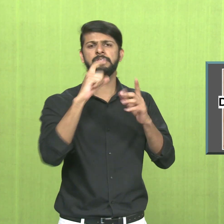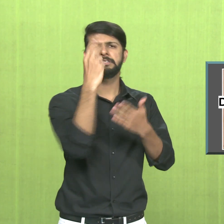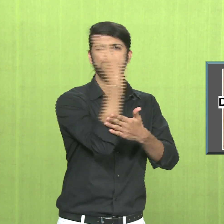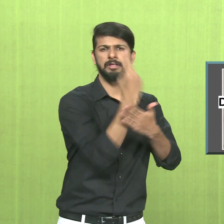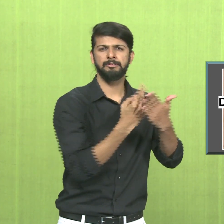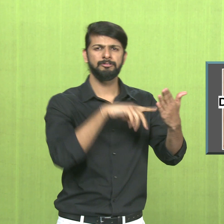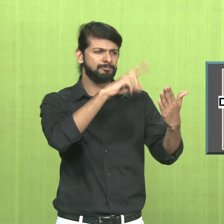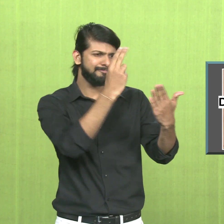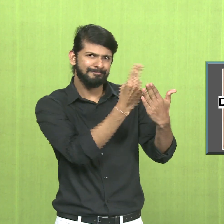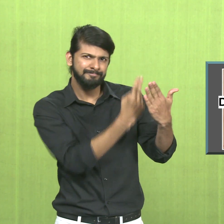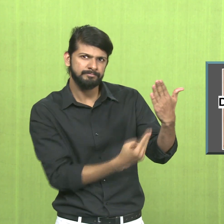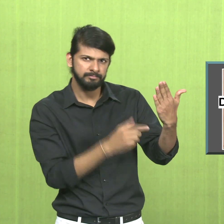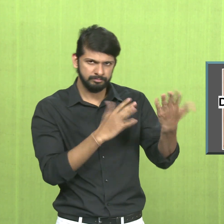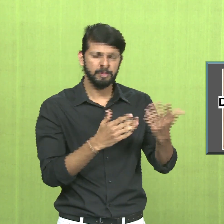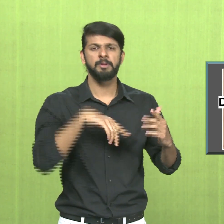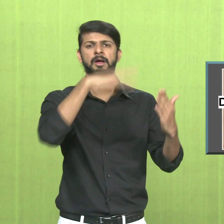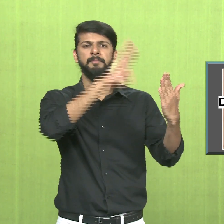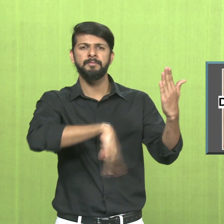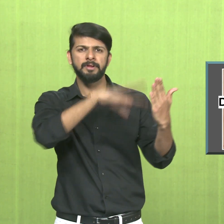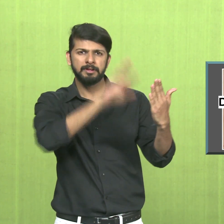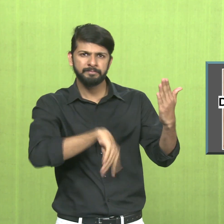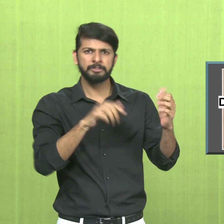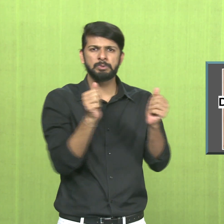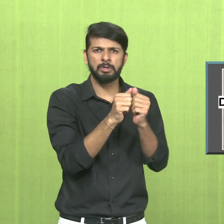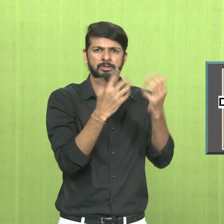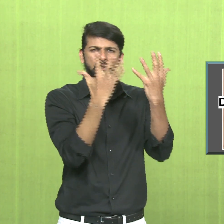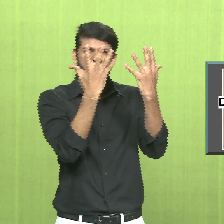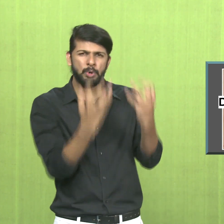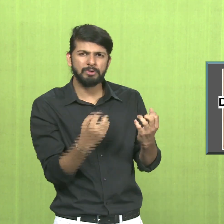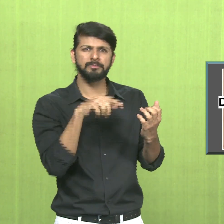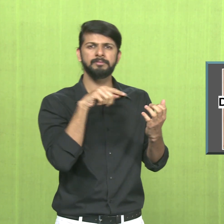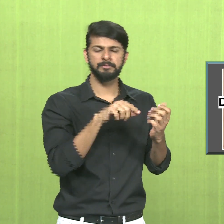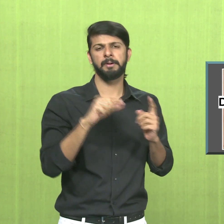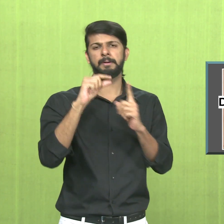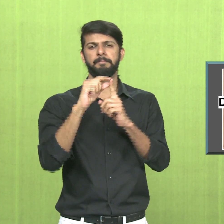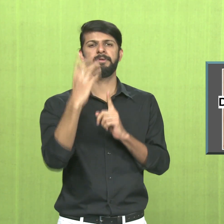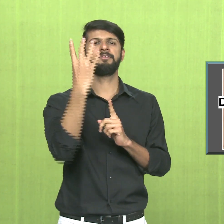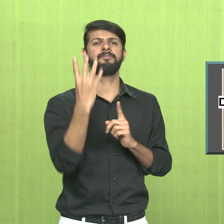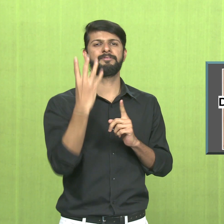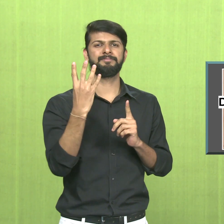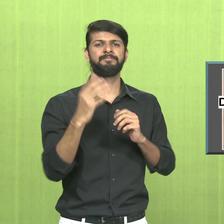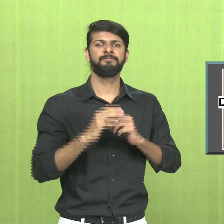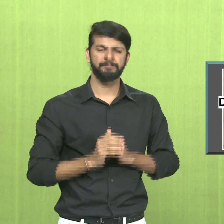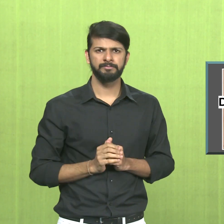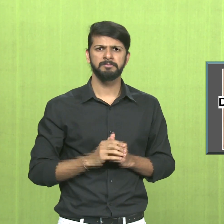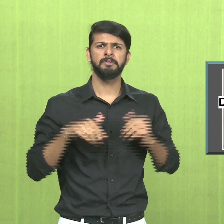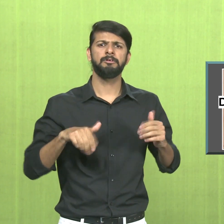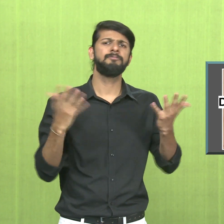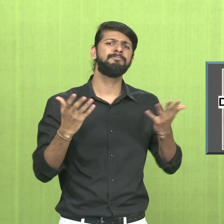16, Drawing and Painting with Dry Medium, part number 4.